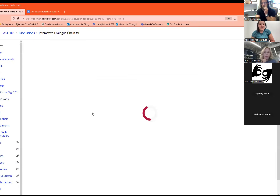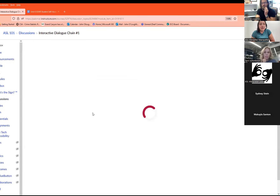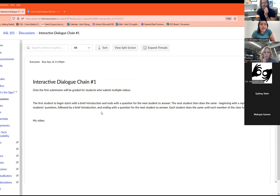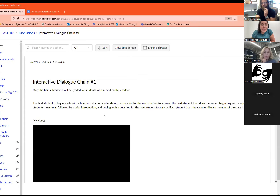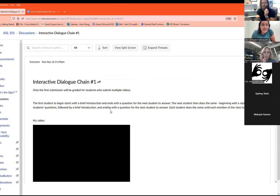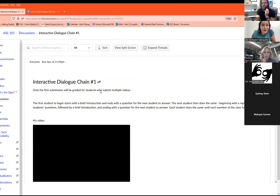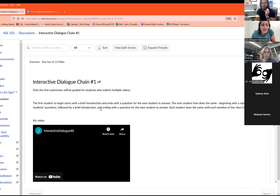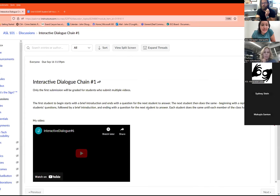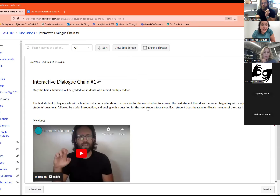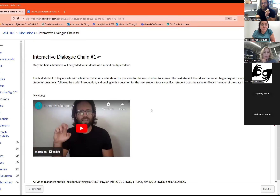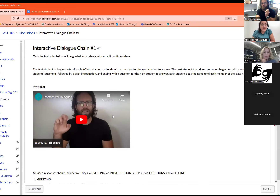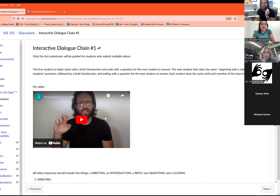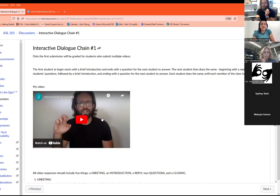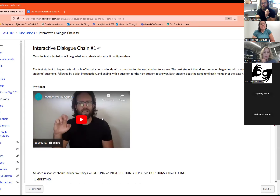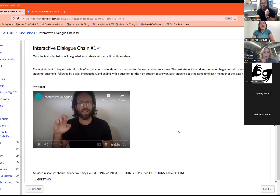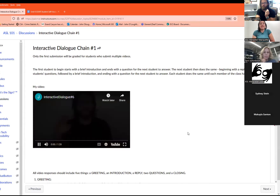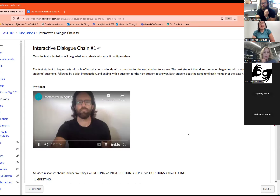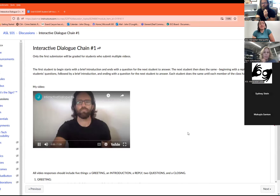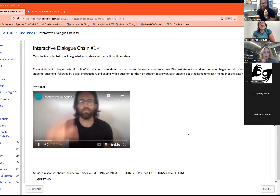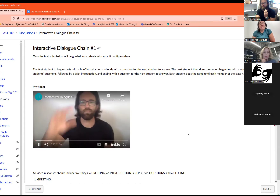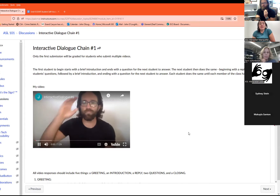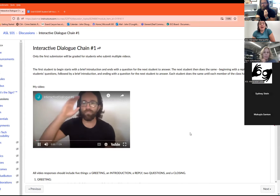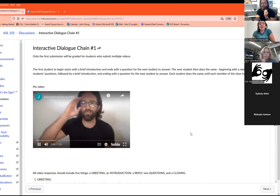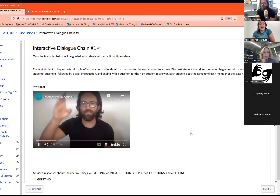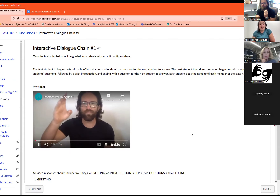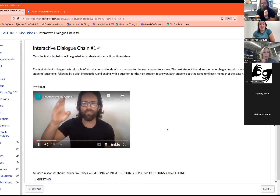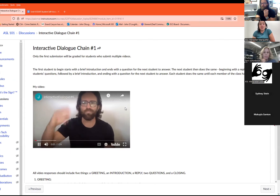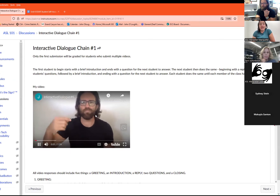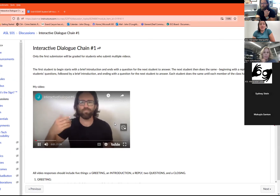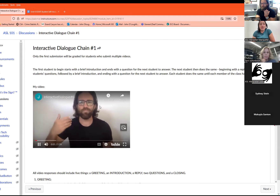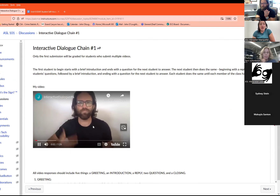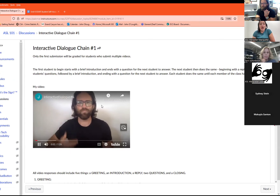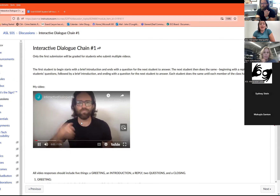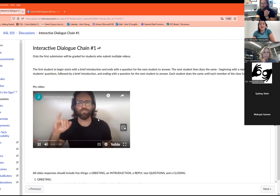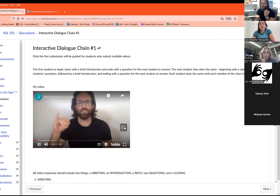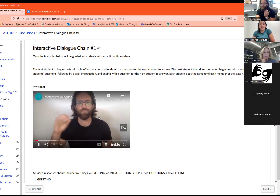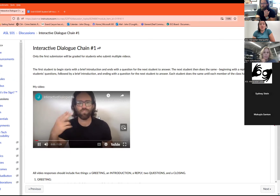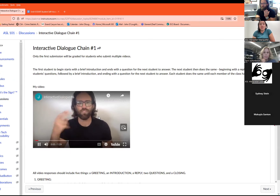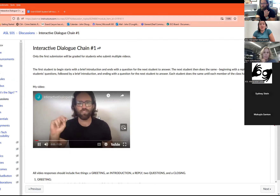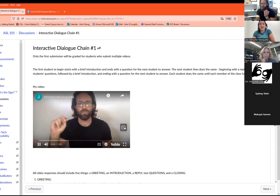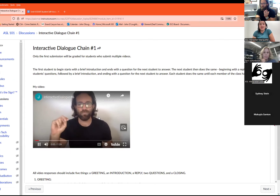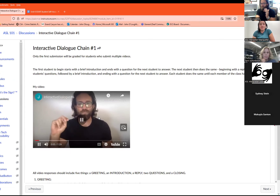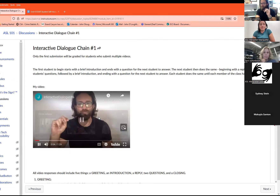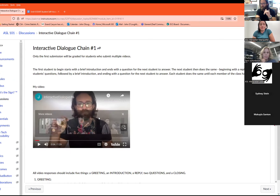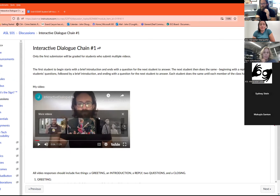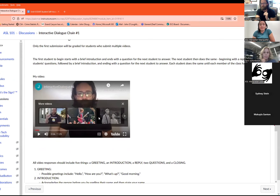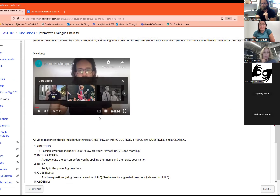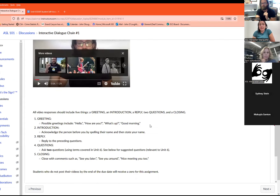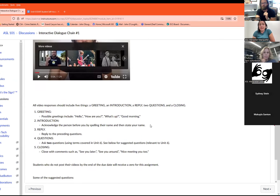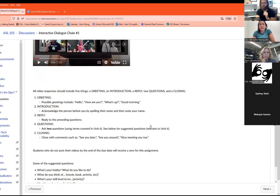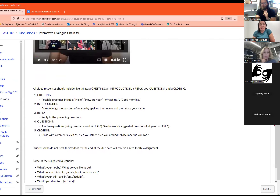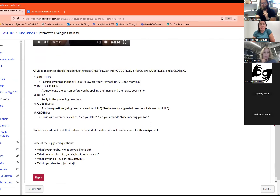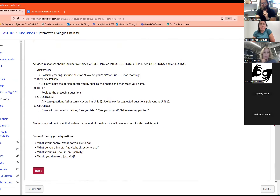Right here in the online interactive. And here's the interactive dialogue chain. I have the instructions right here.